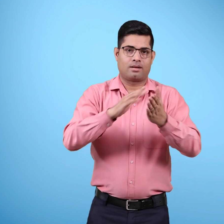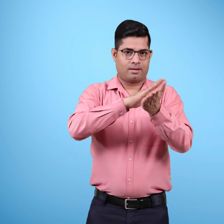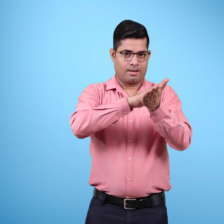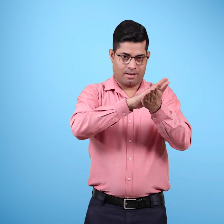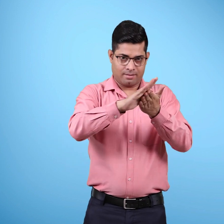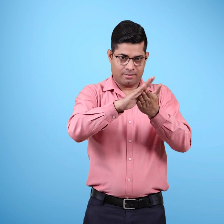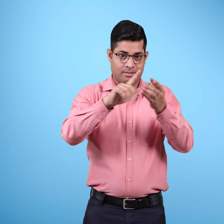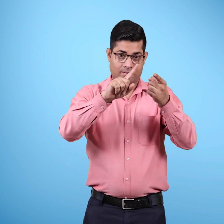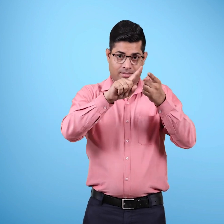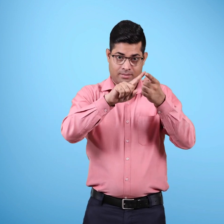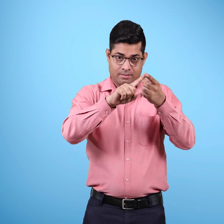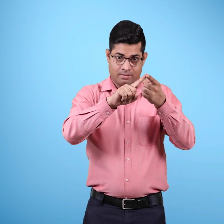Category of plant,